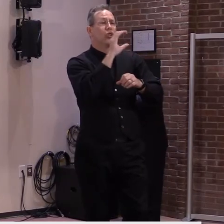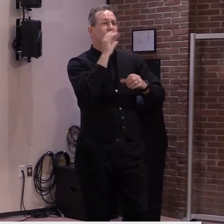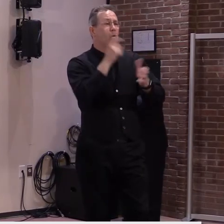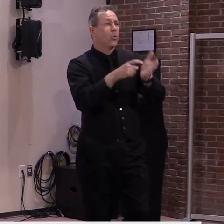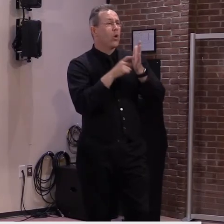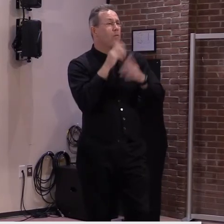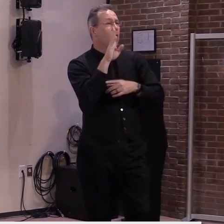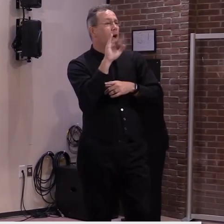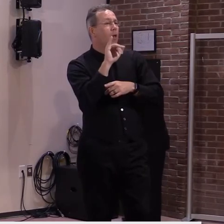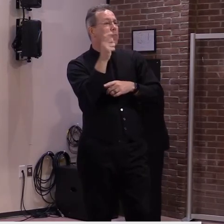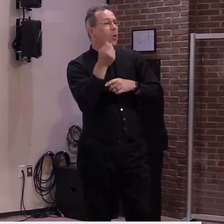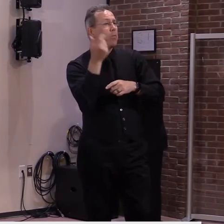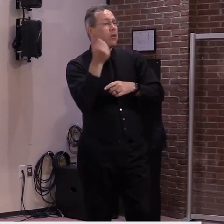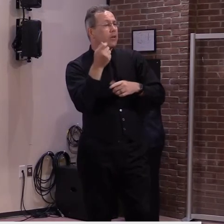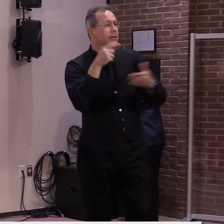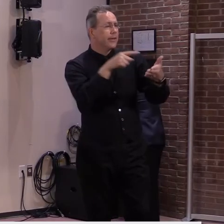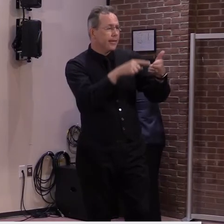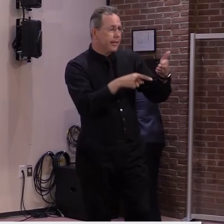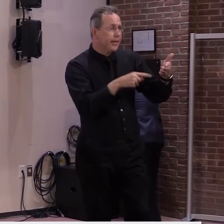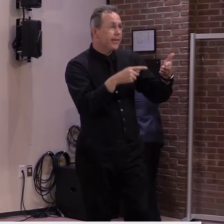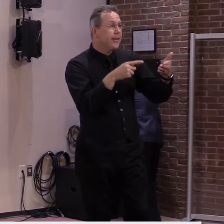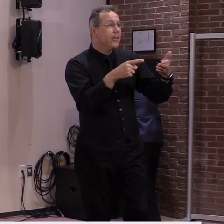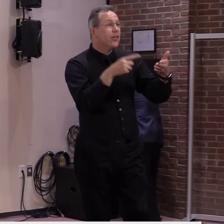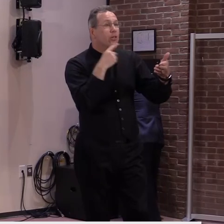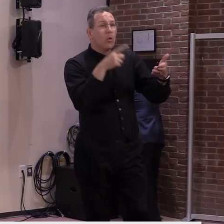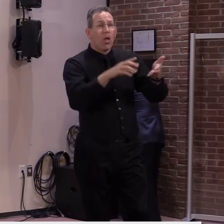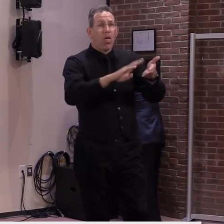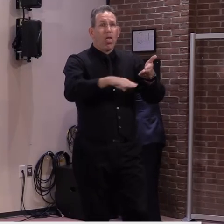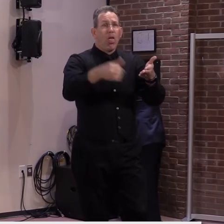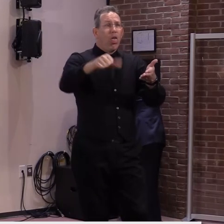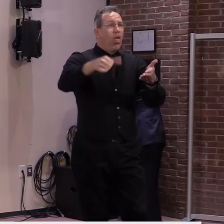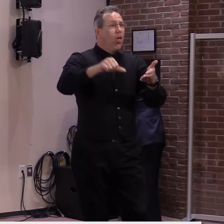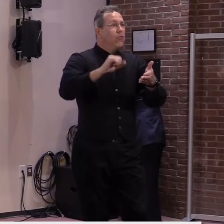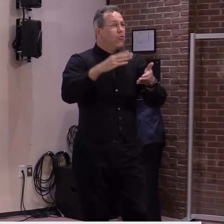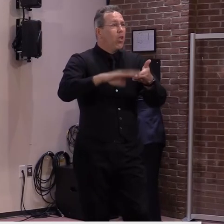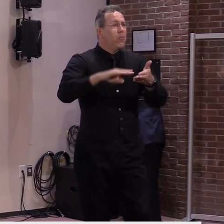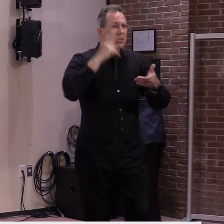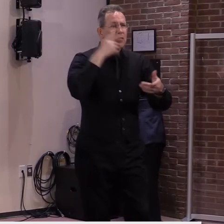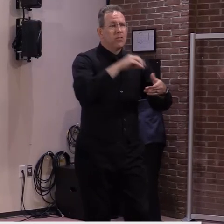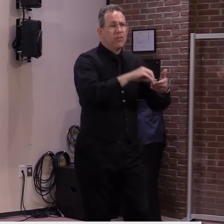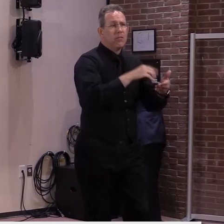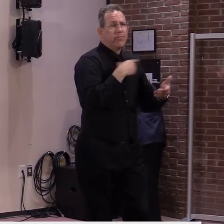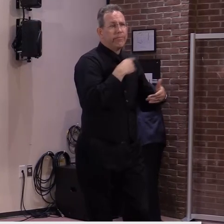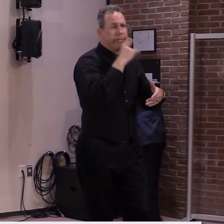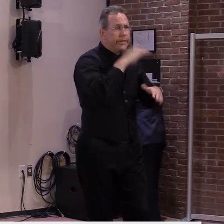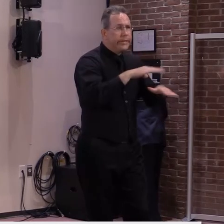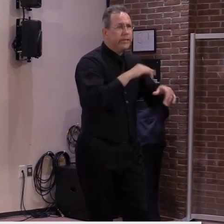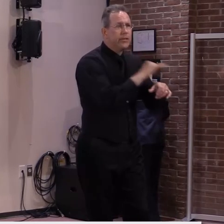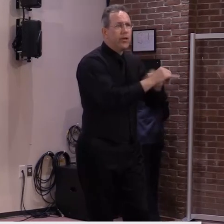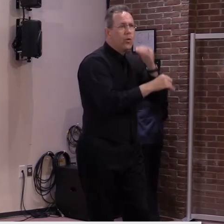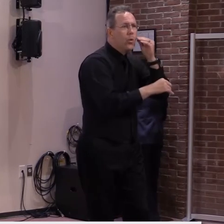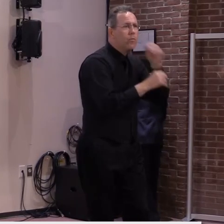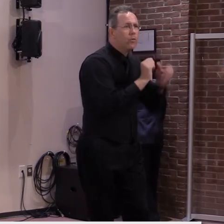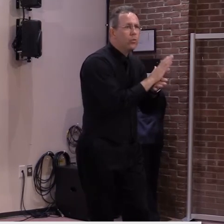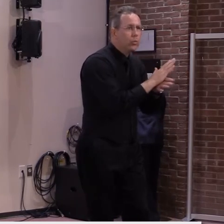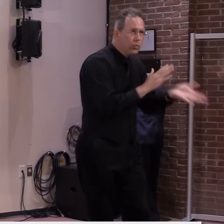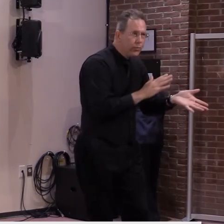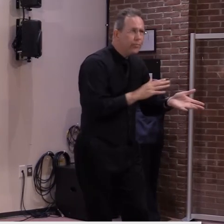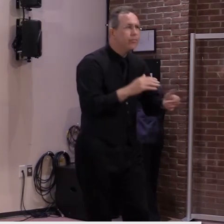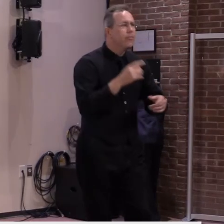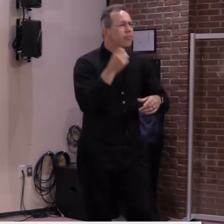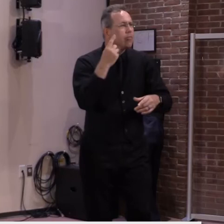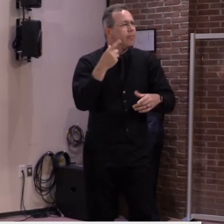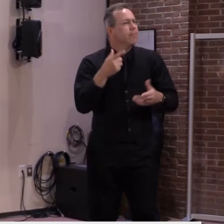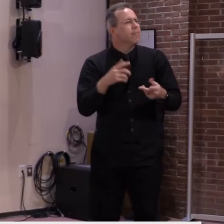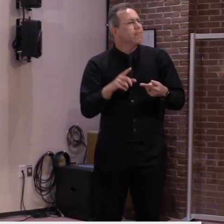into one of these categories. One, to have expanded eligibility into UI, but two, you know,